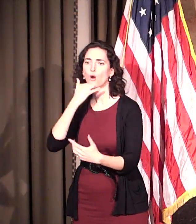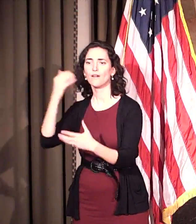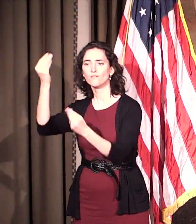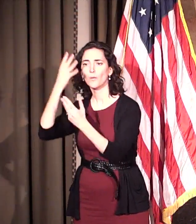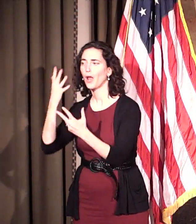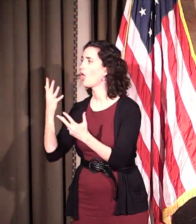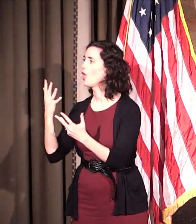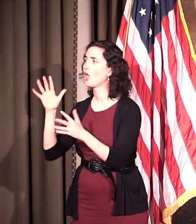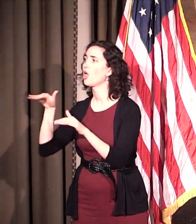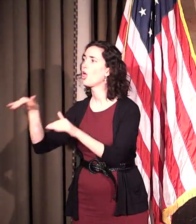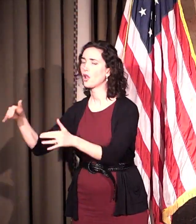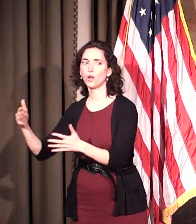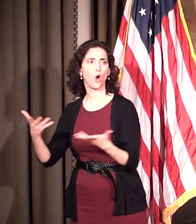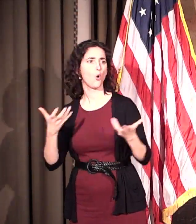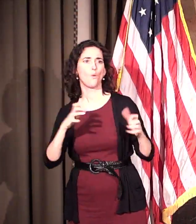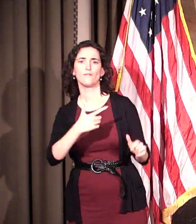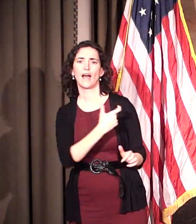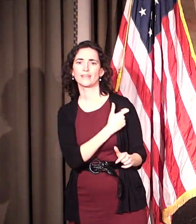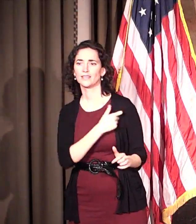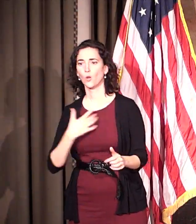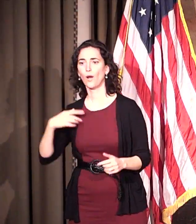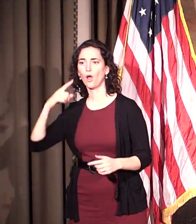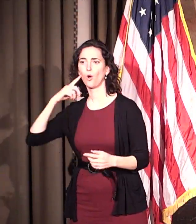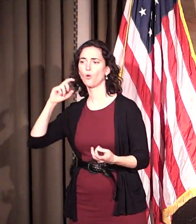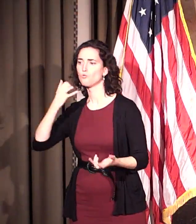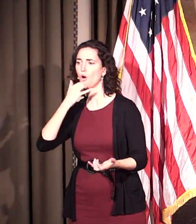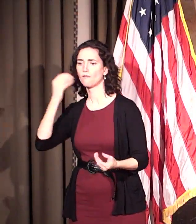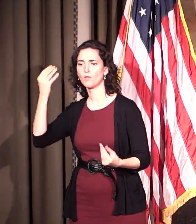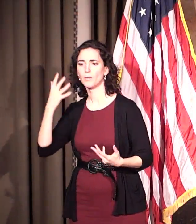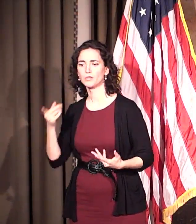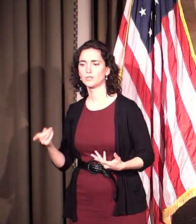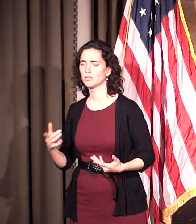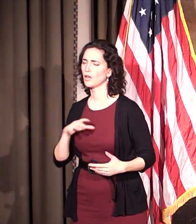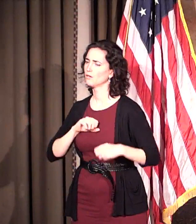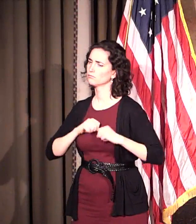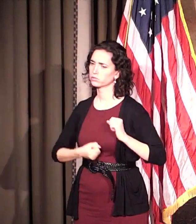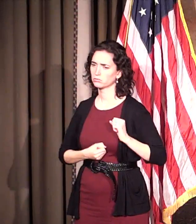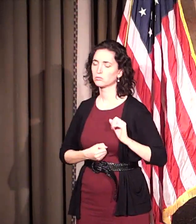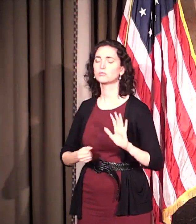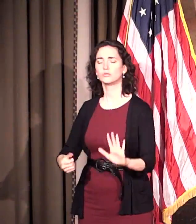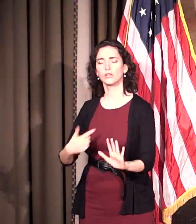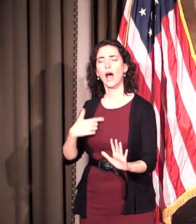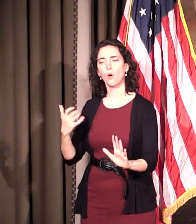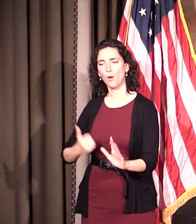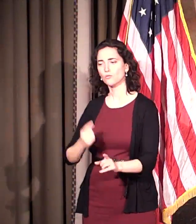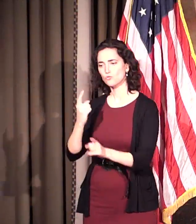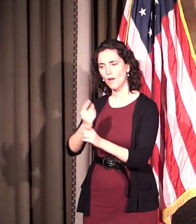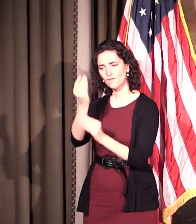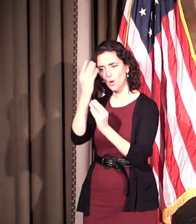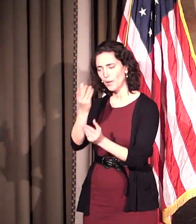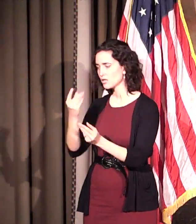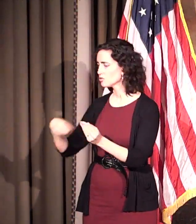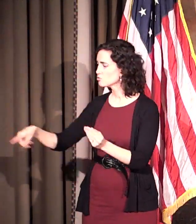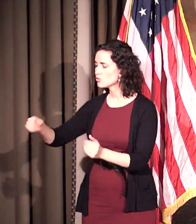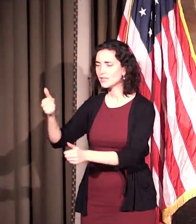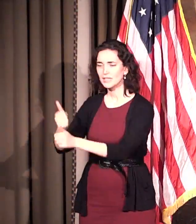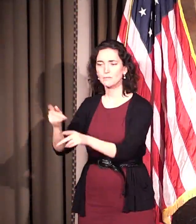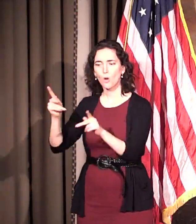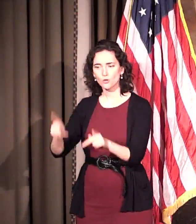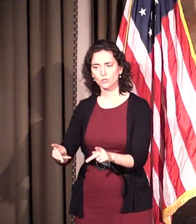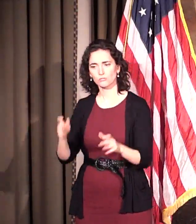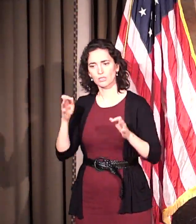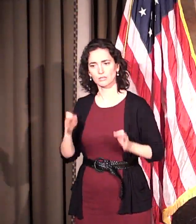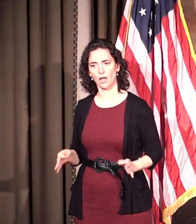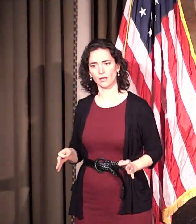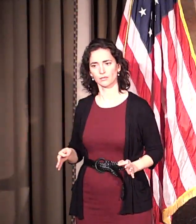information at hand or for another reason. So I want to let people be empowered to make the best call for themselves. The second